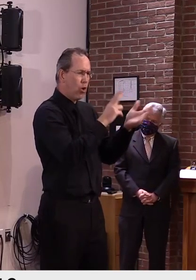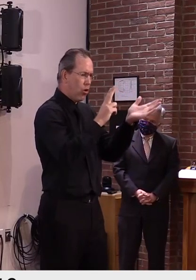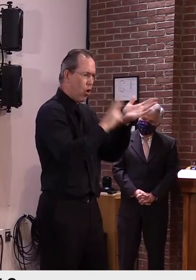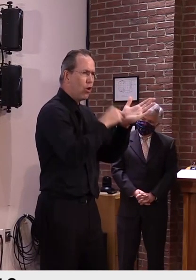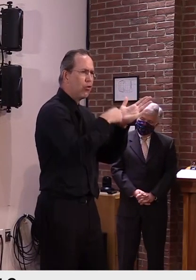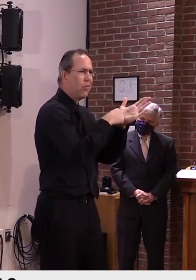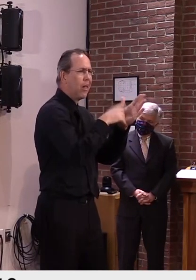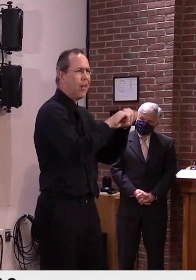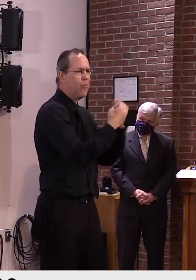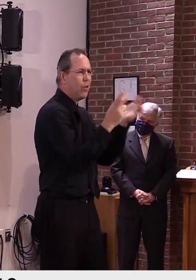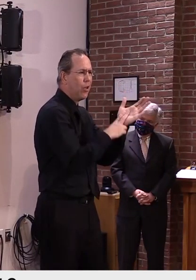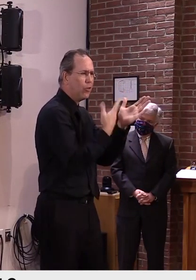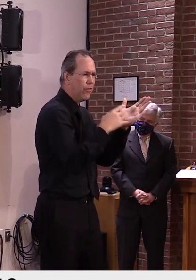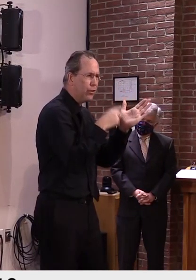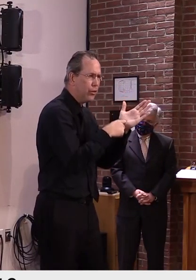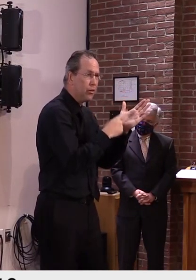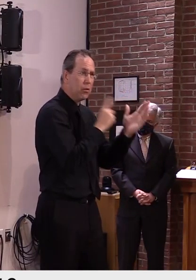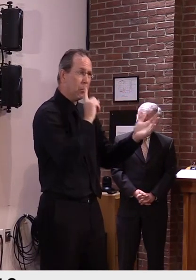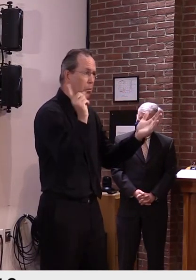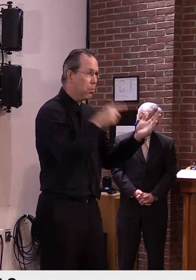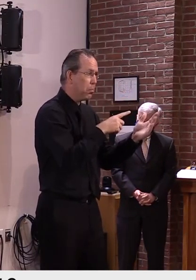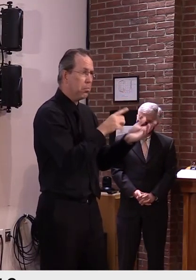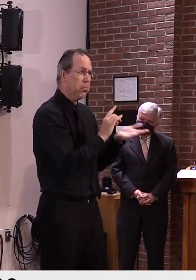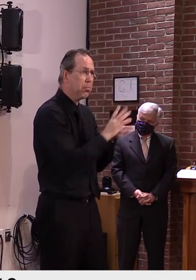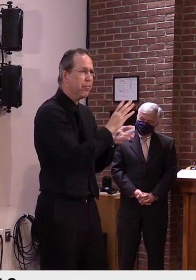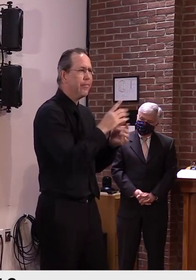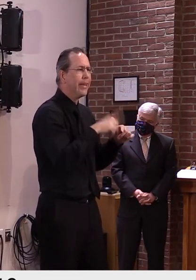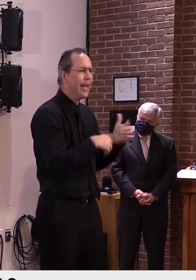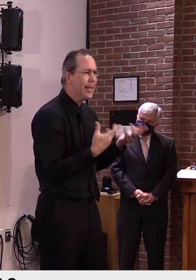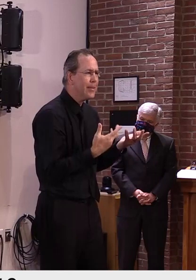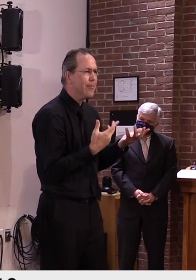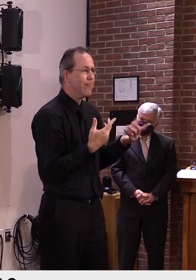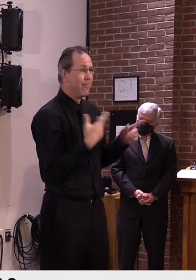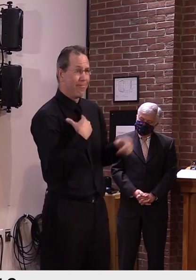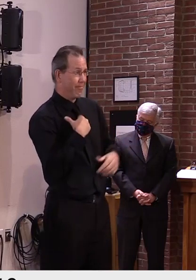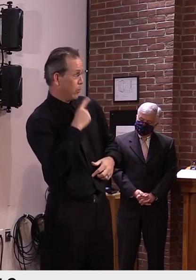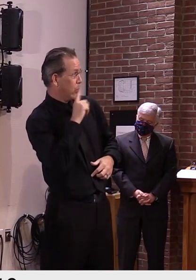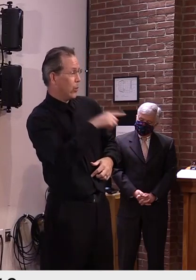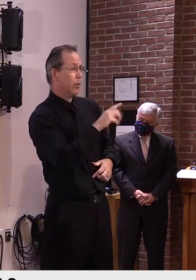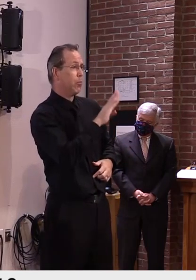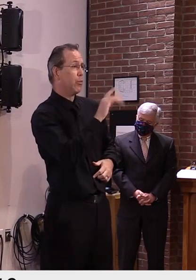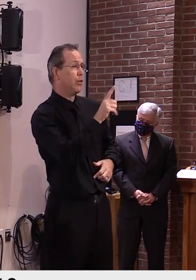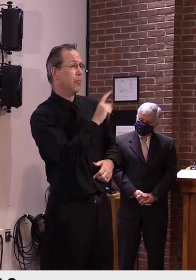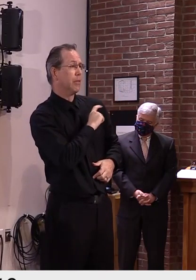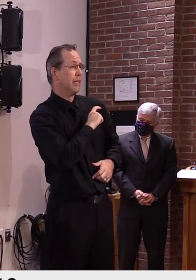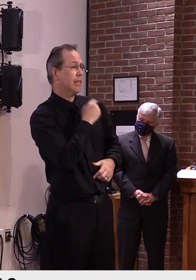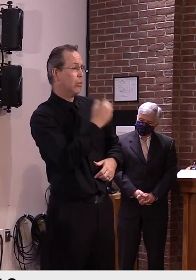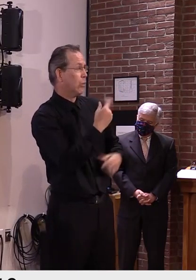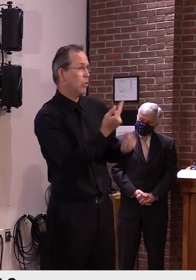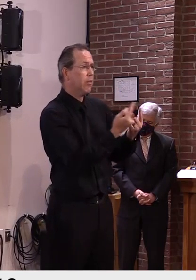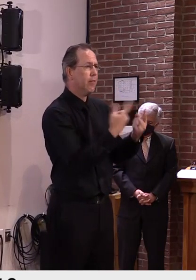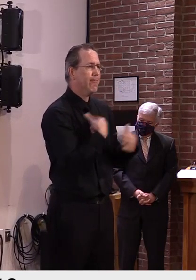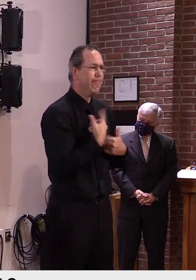So Secretary or Commissioner Sherlyn, anything to add to that?